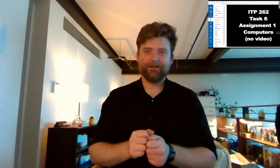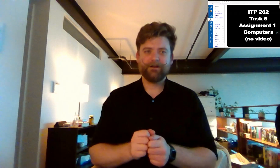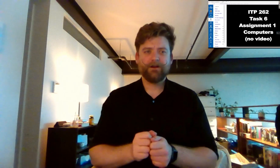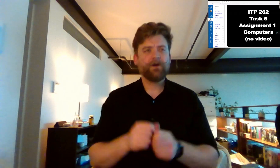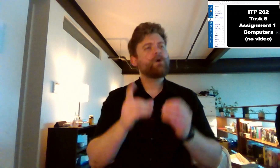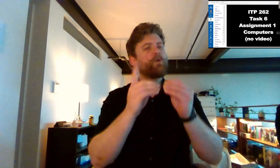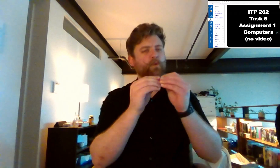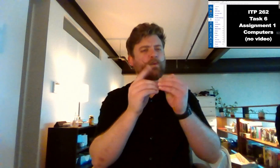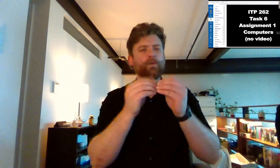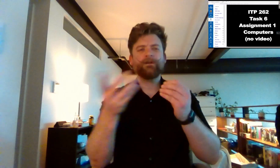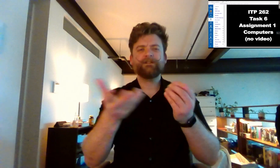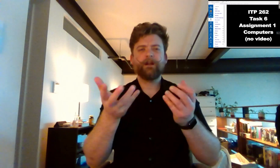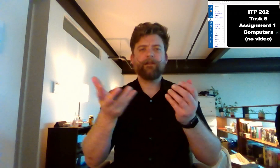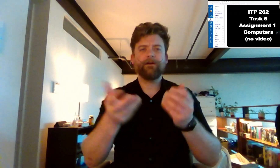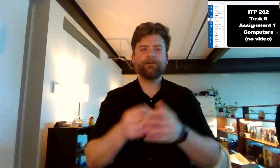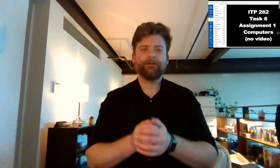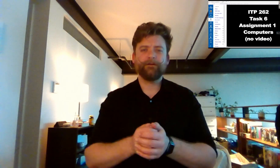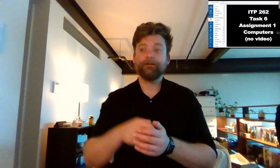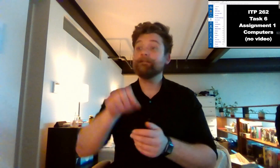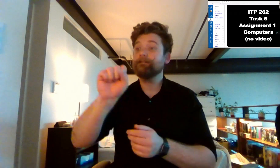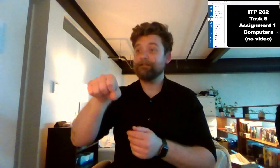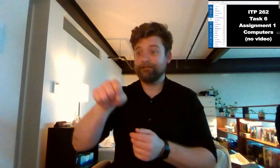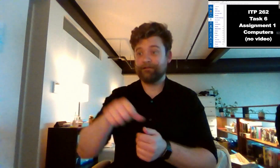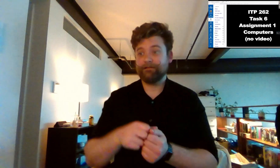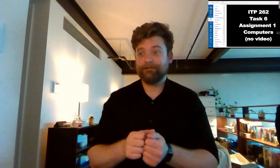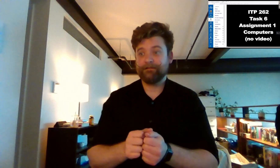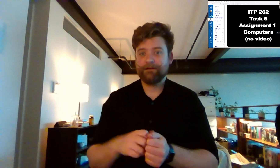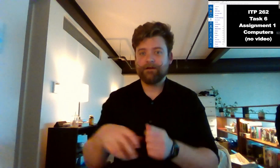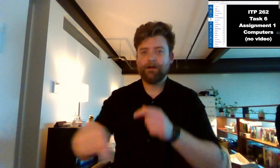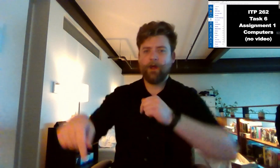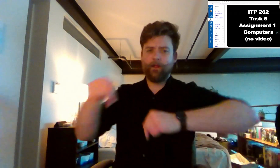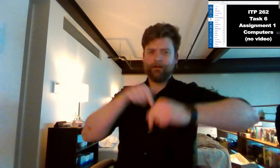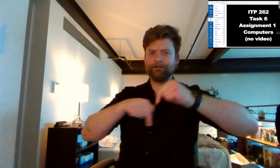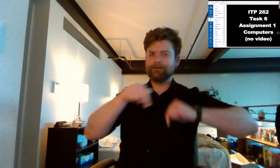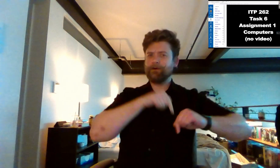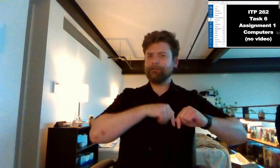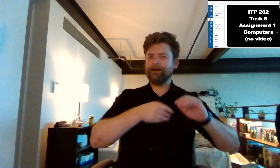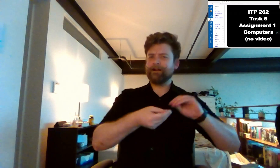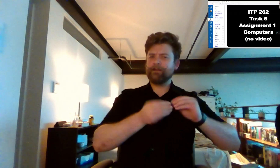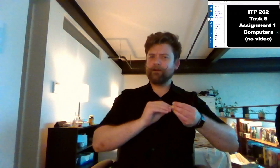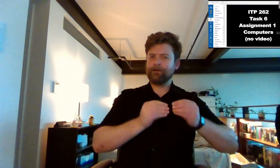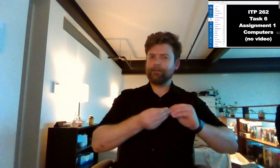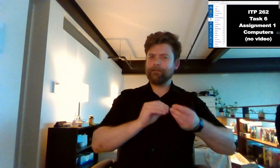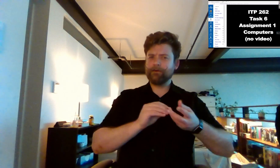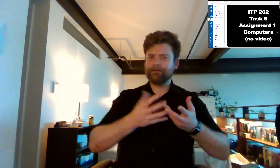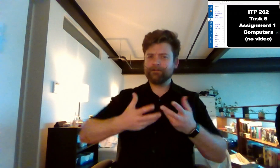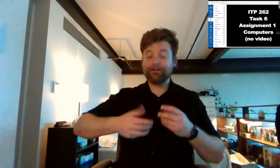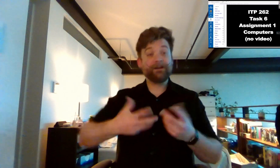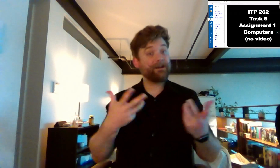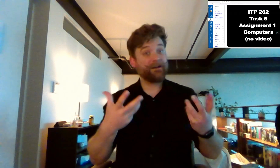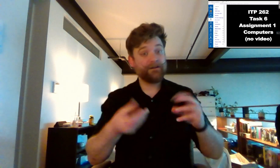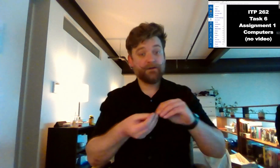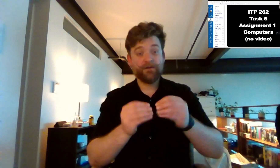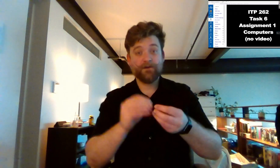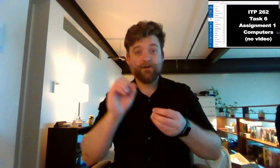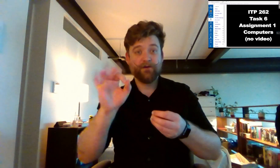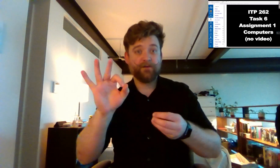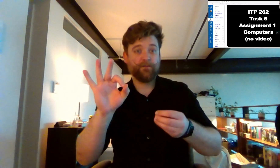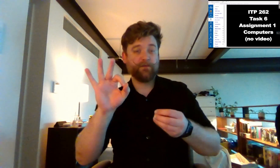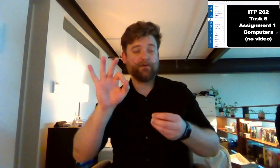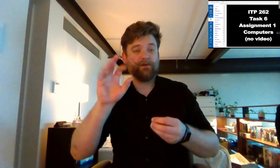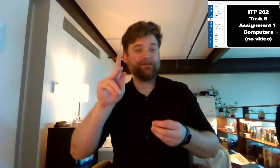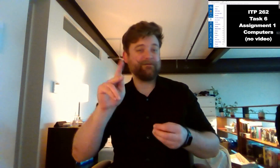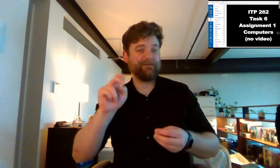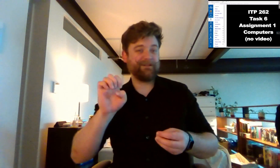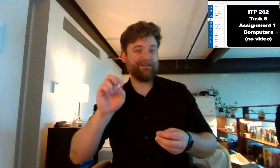Yes. Let's go back to the numbers, or the number of keys. Do you remember that you